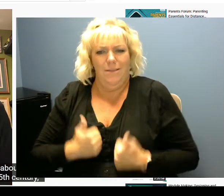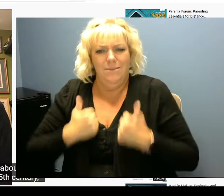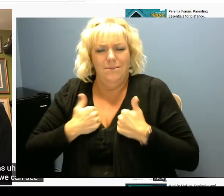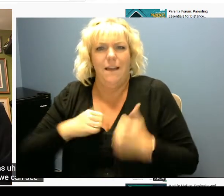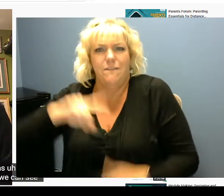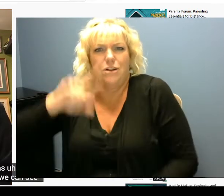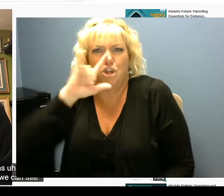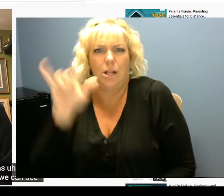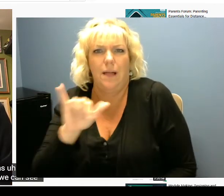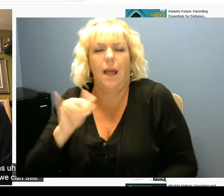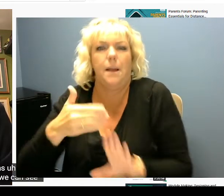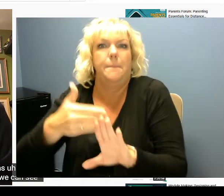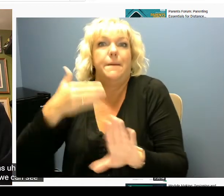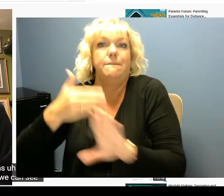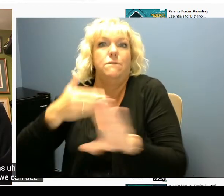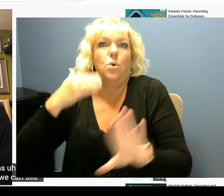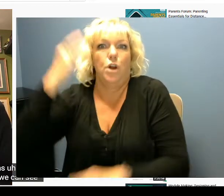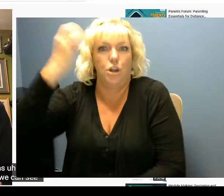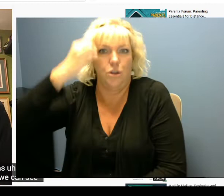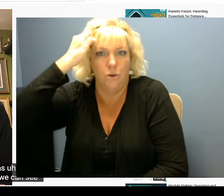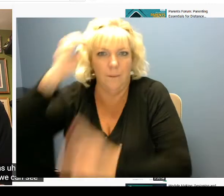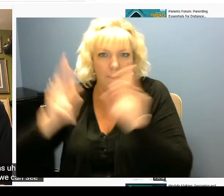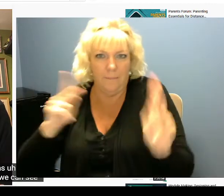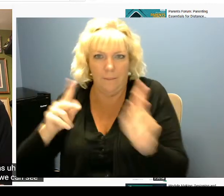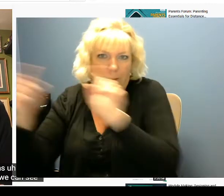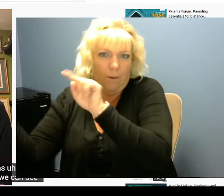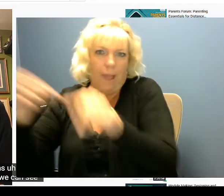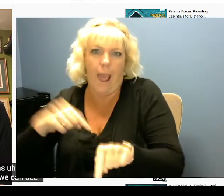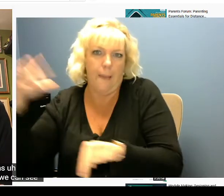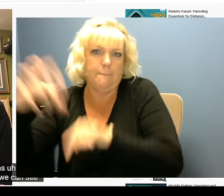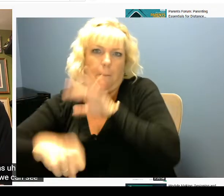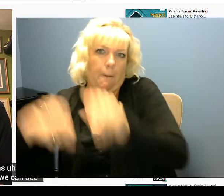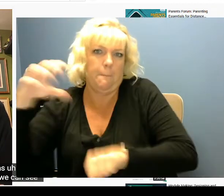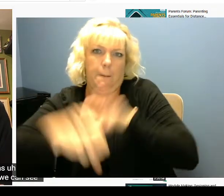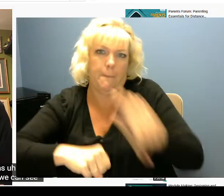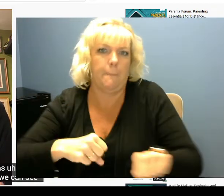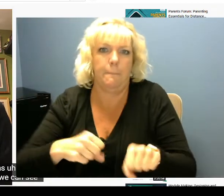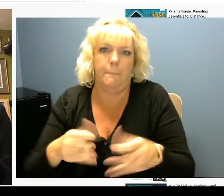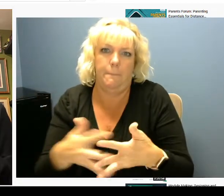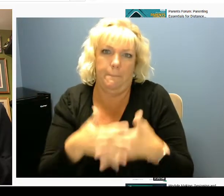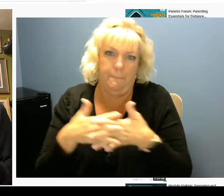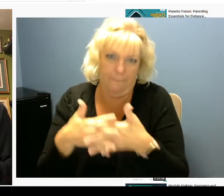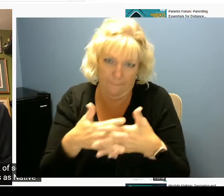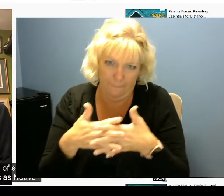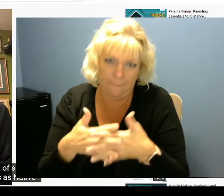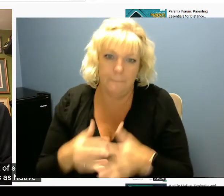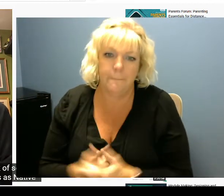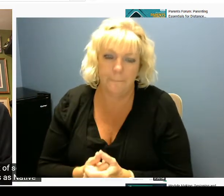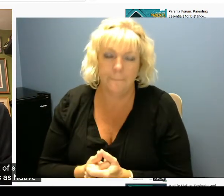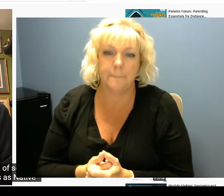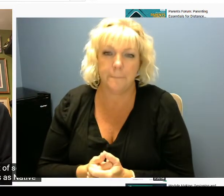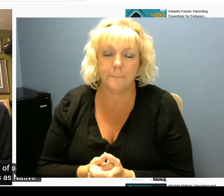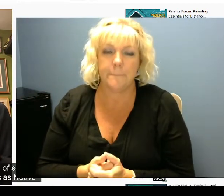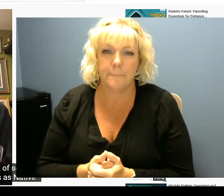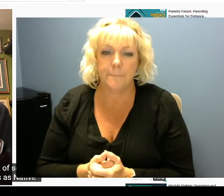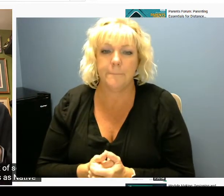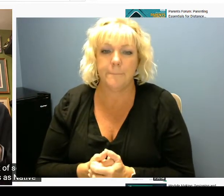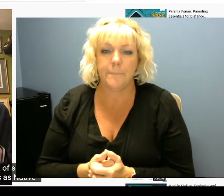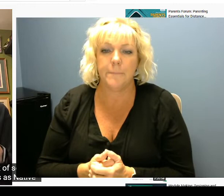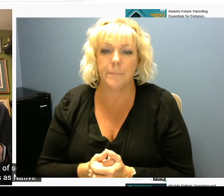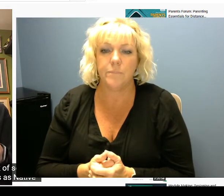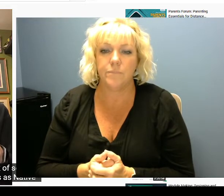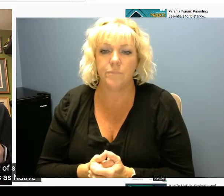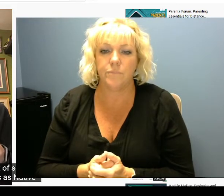pre-15th century, late 15th century, when Europeans enter into the Western Hemisphere. And we can see that even though